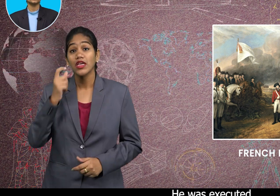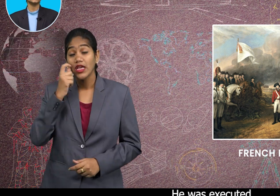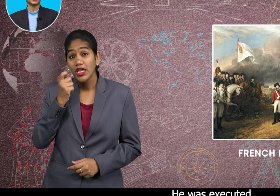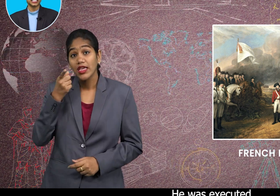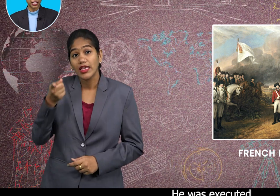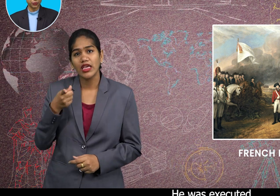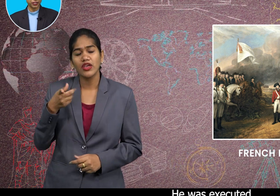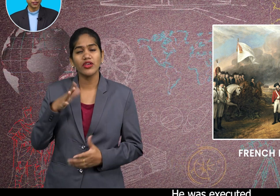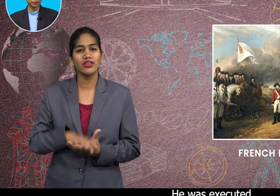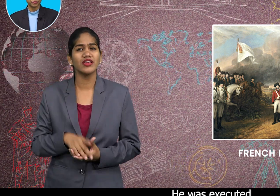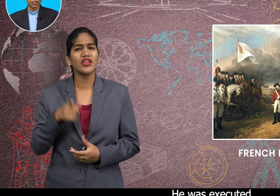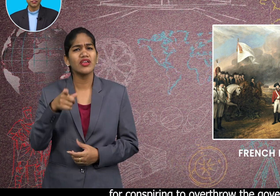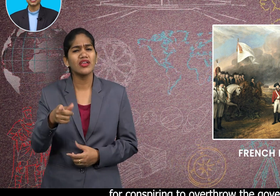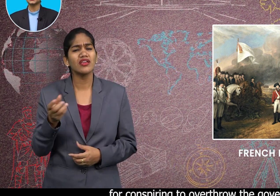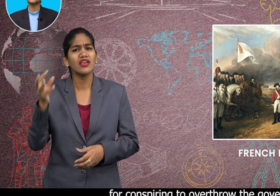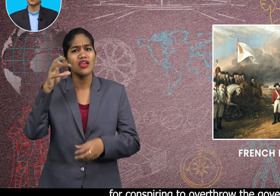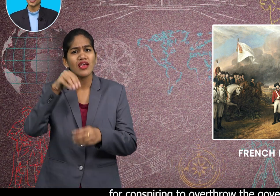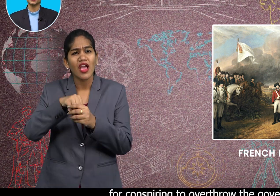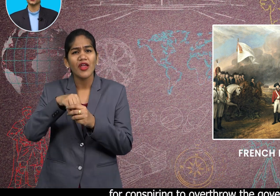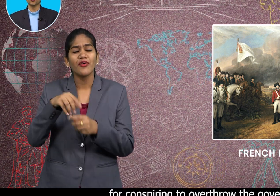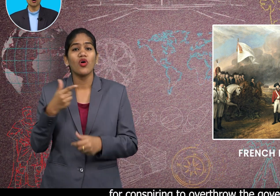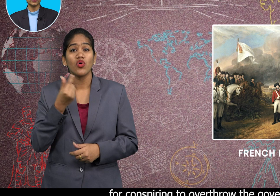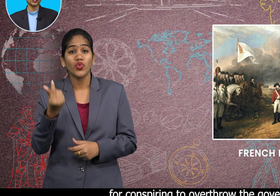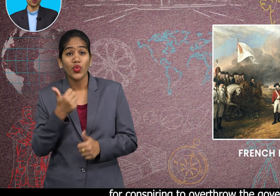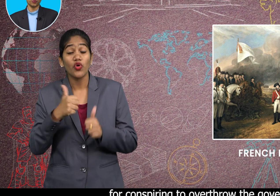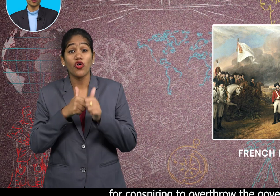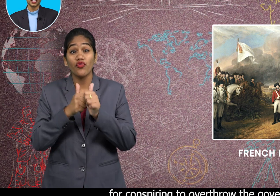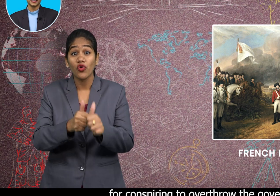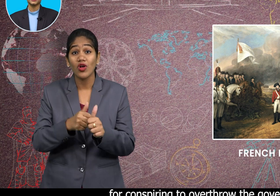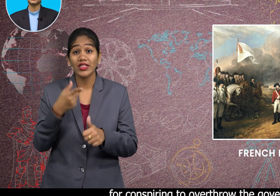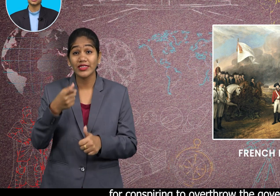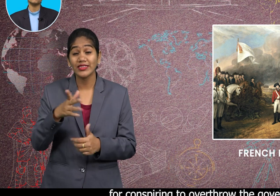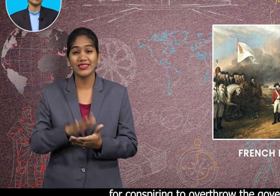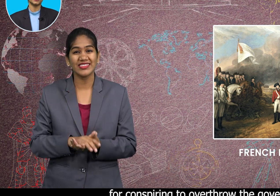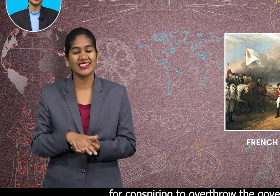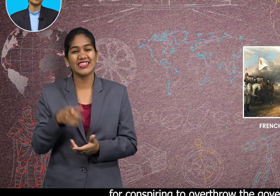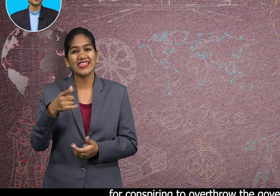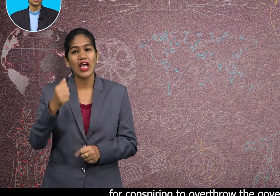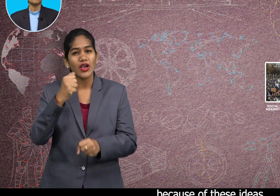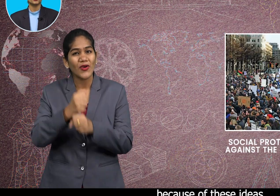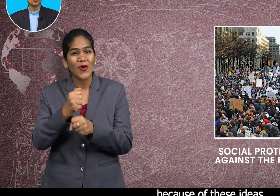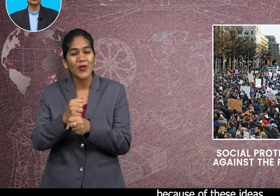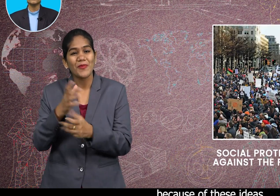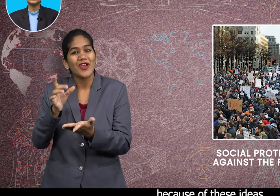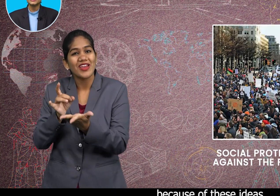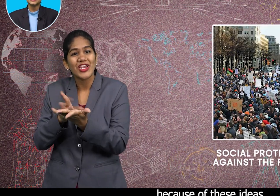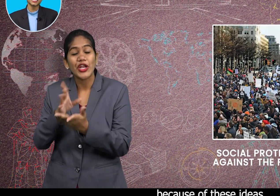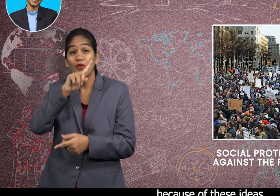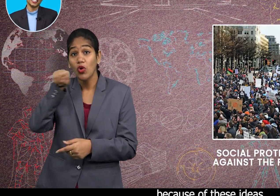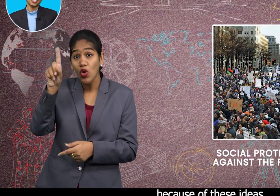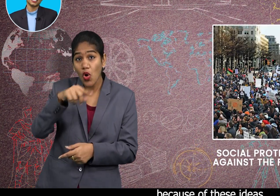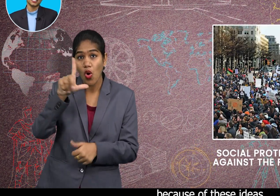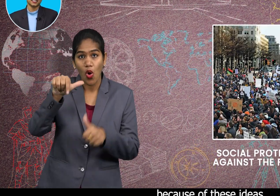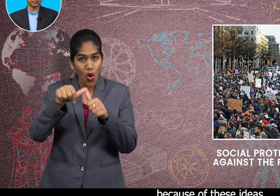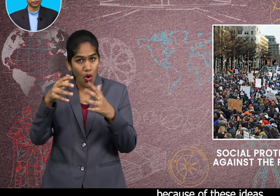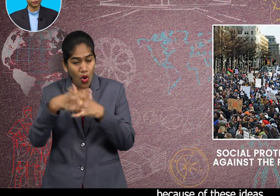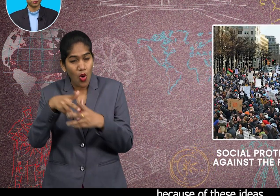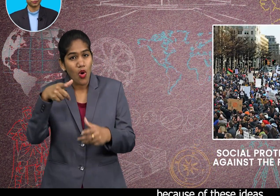He was executed for conspiring to overthrow the government because of these